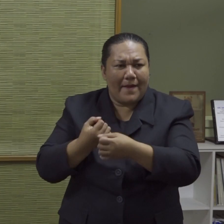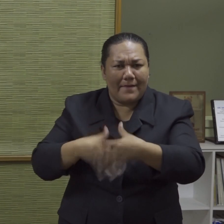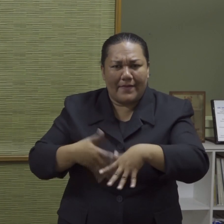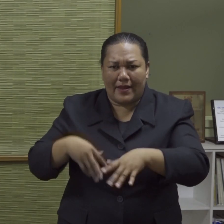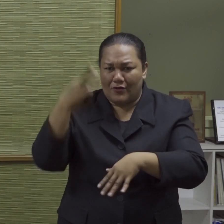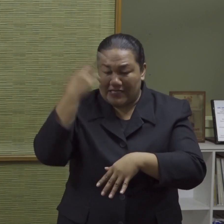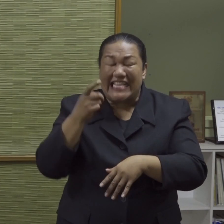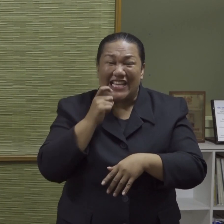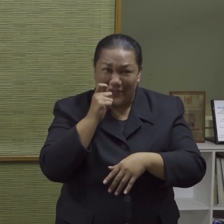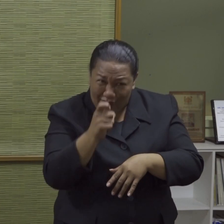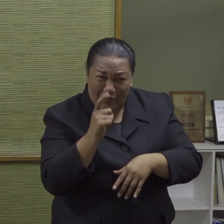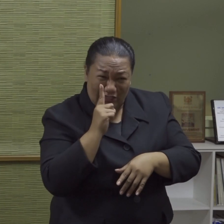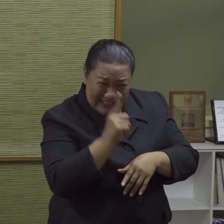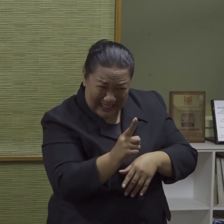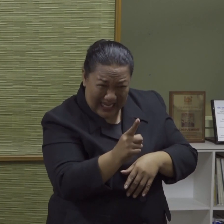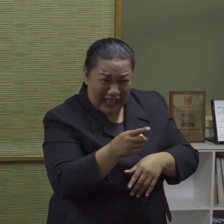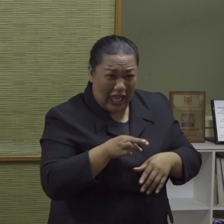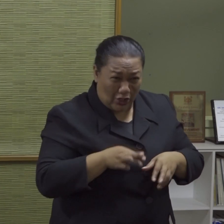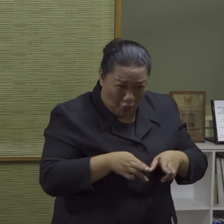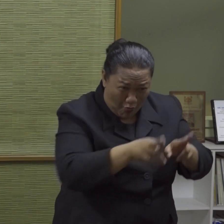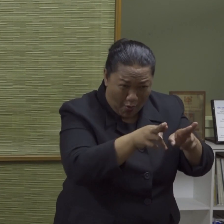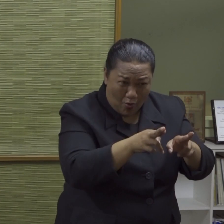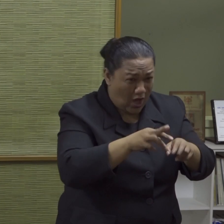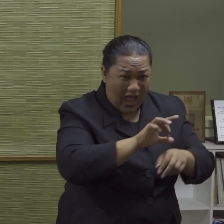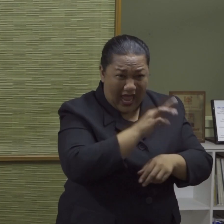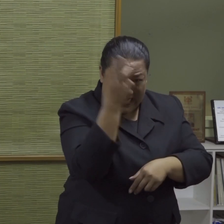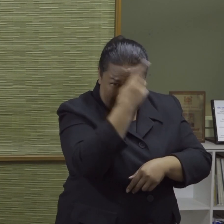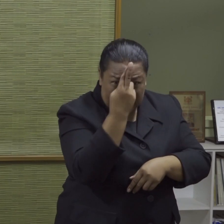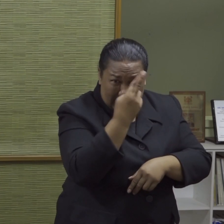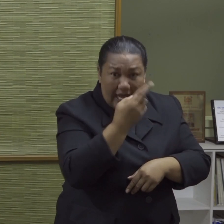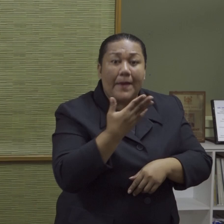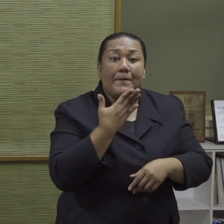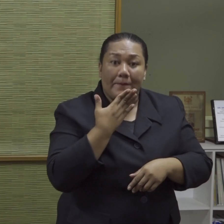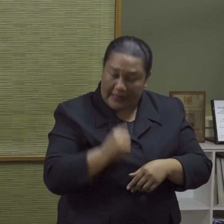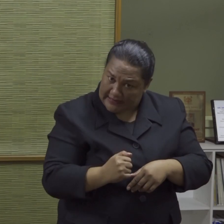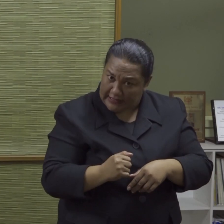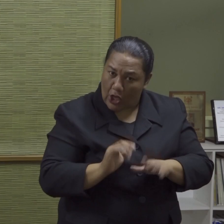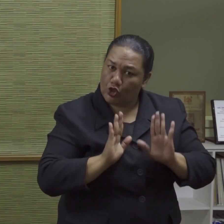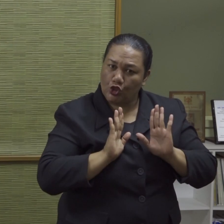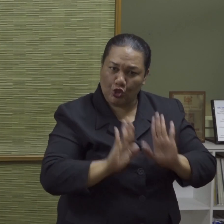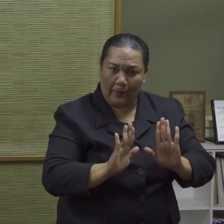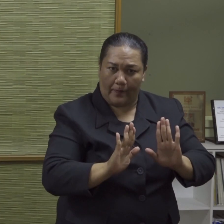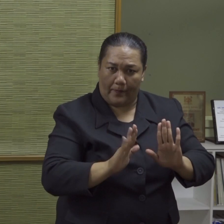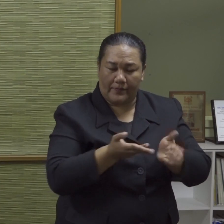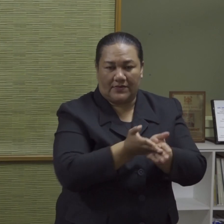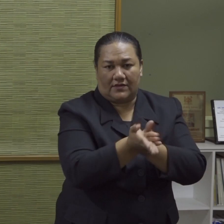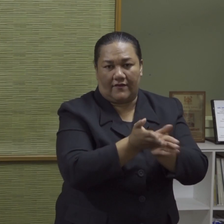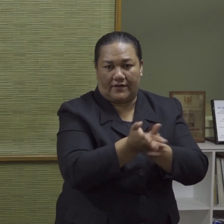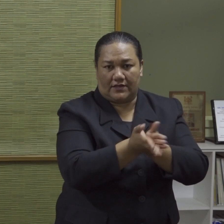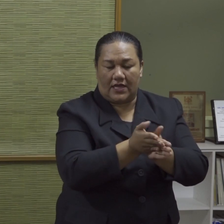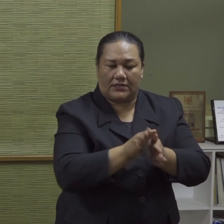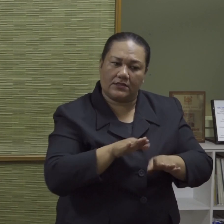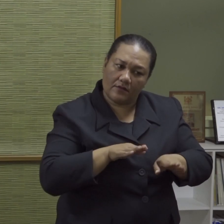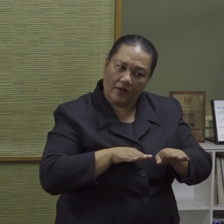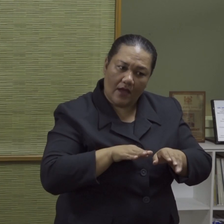safe, please, at your own accord, stop your services from going.